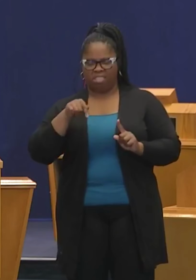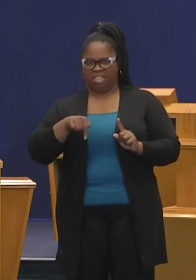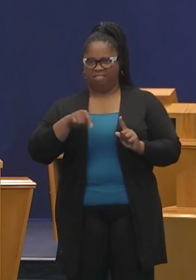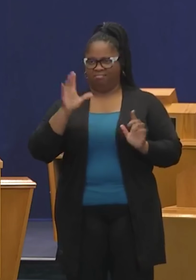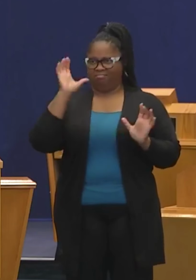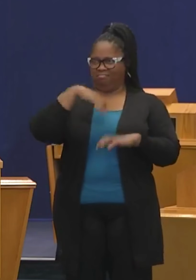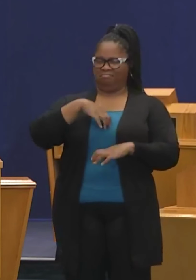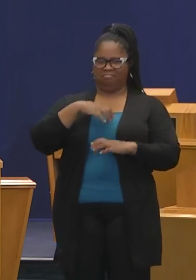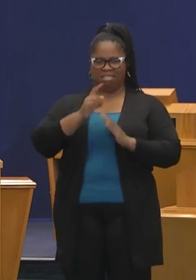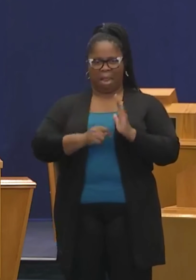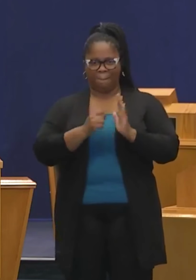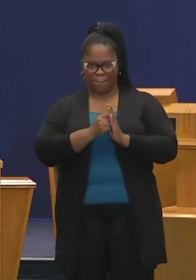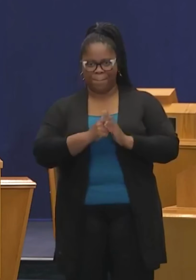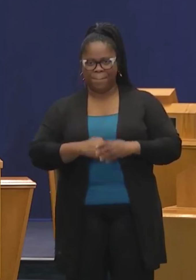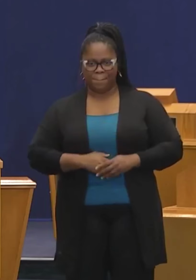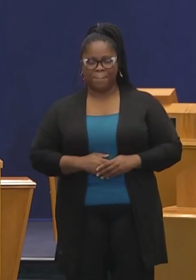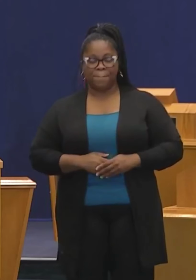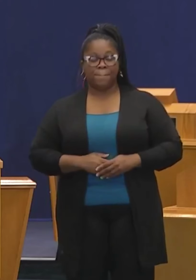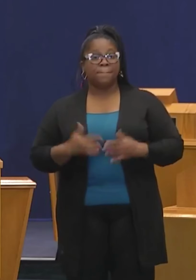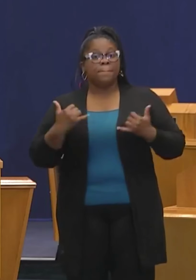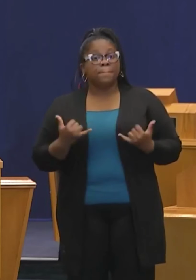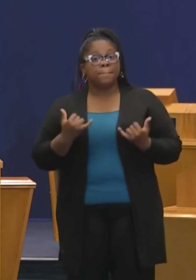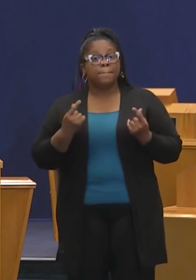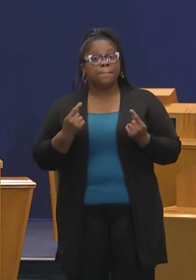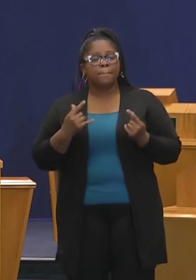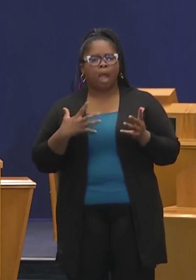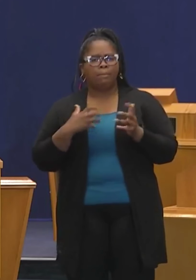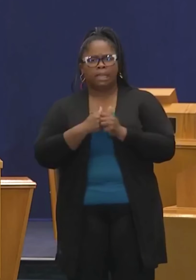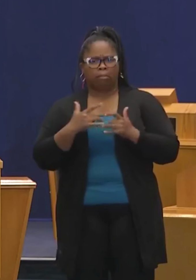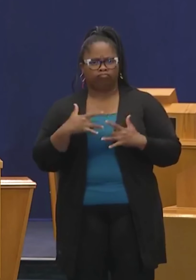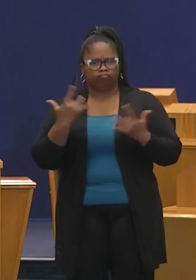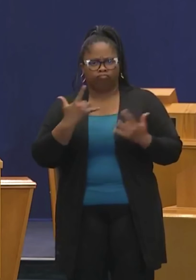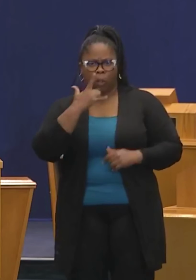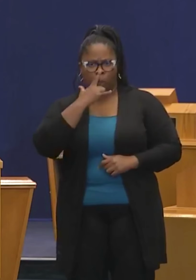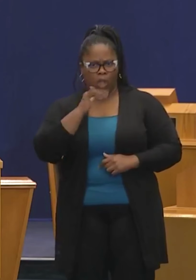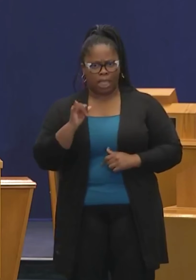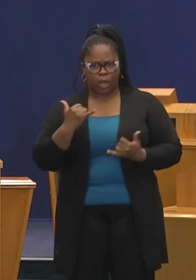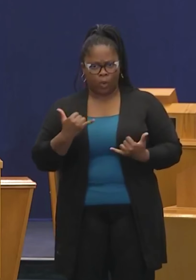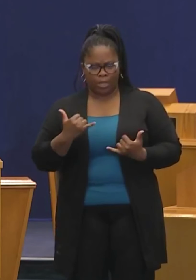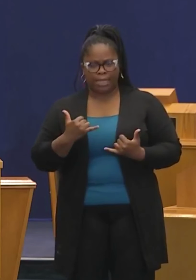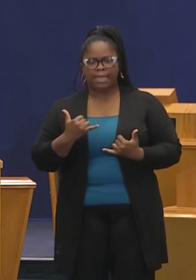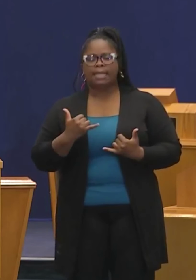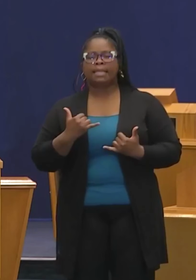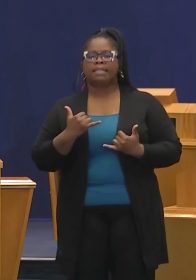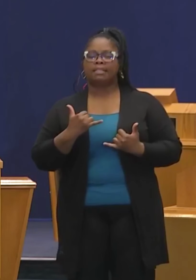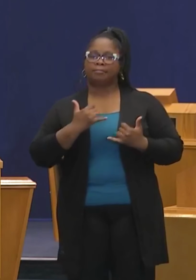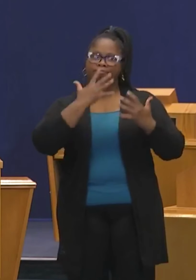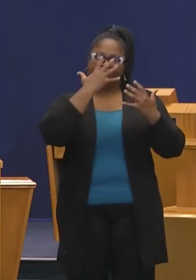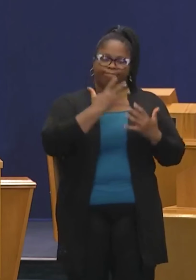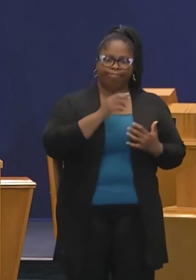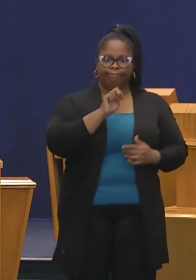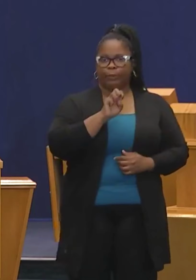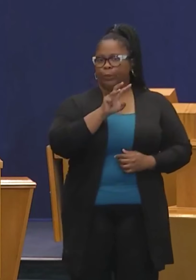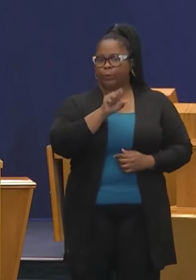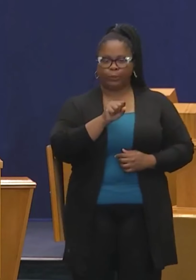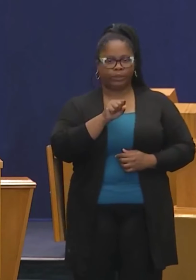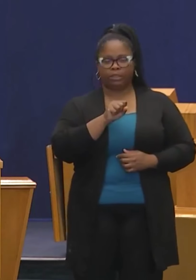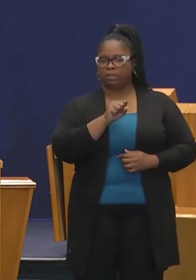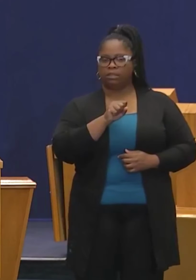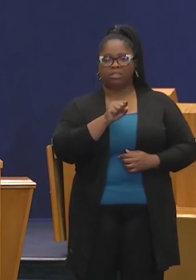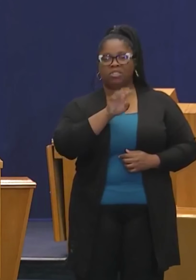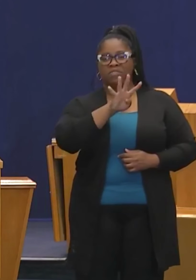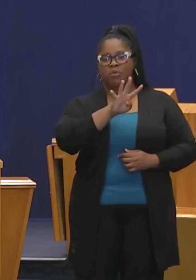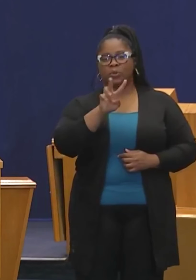time. I'm going to update you on our current status, starting with the sad news that we're reporting an